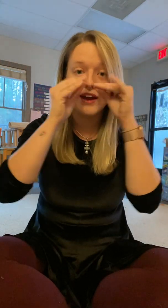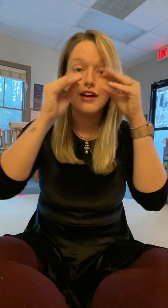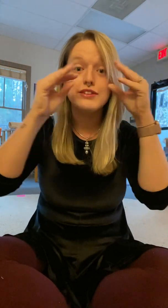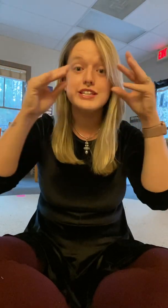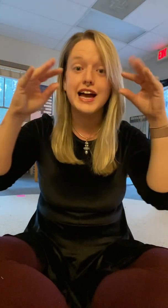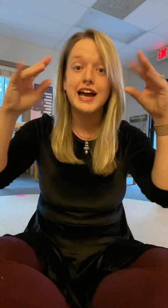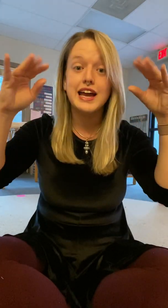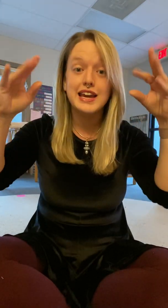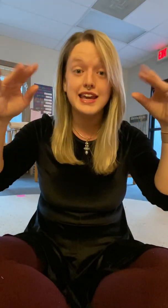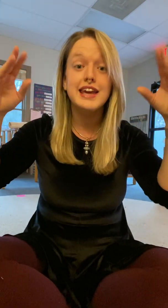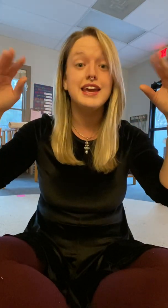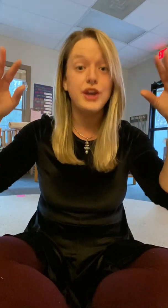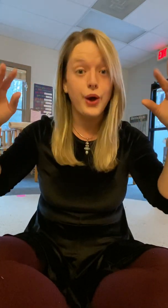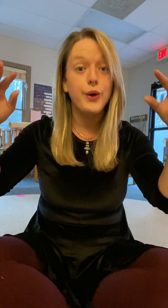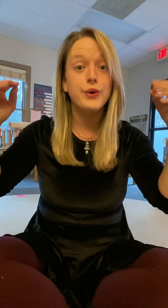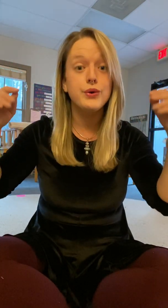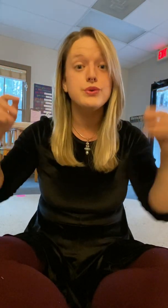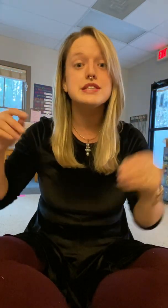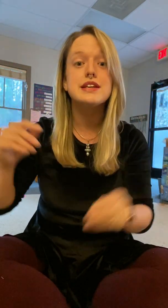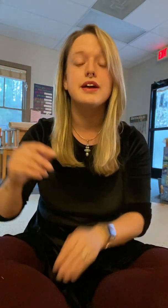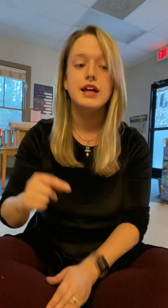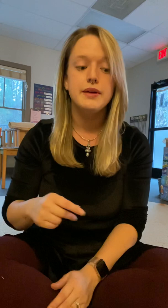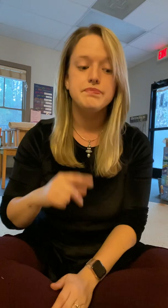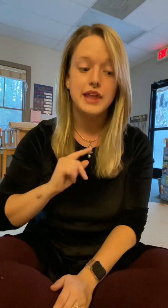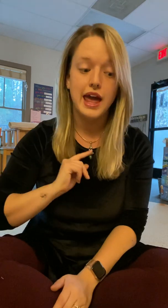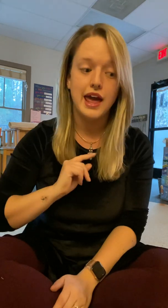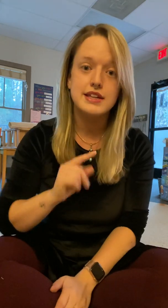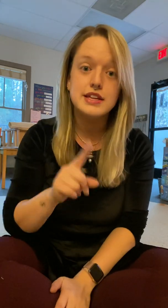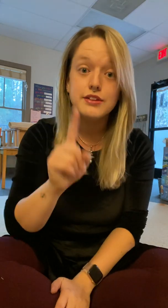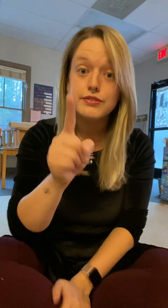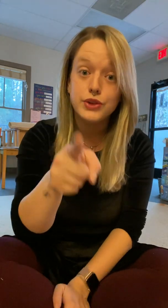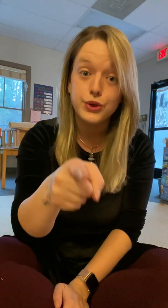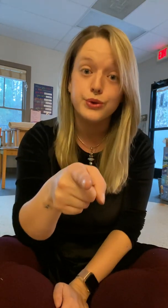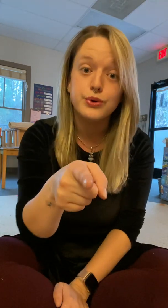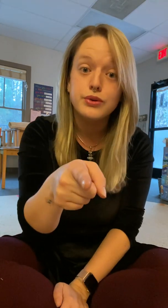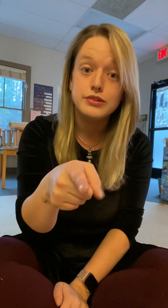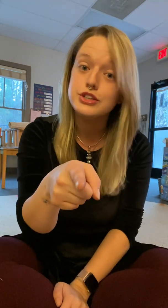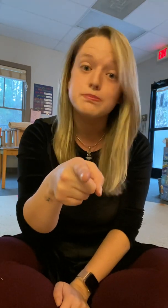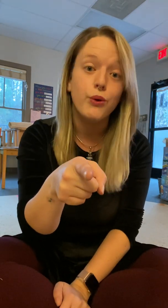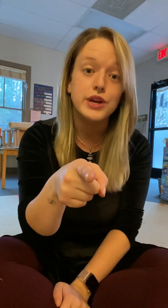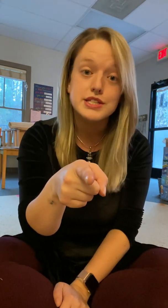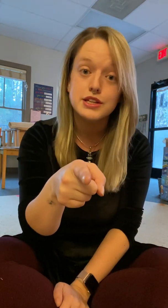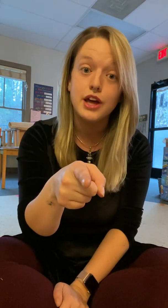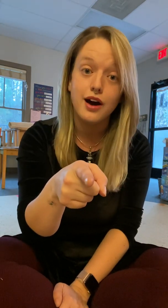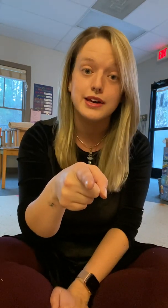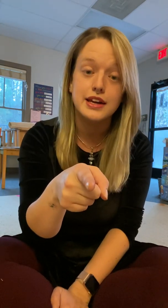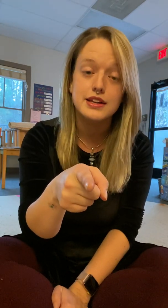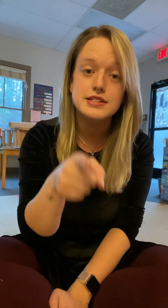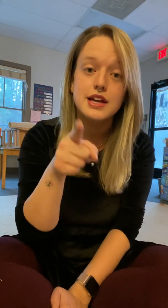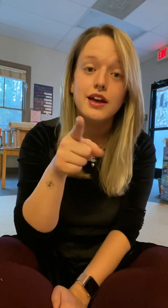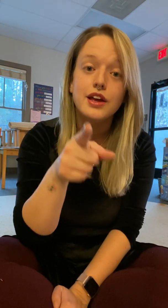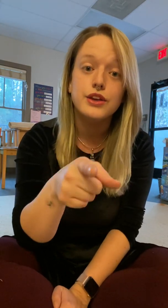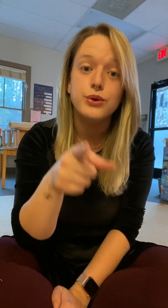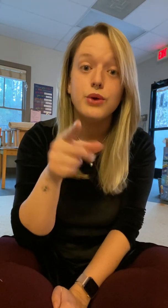very shiny nose. And if you just point to the audience, you